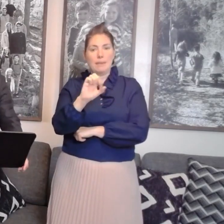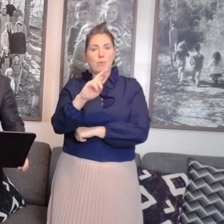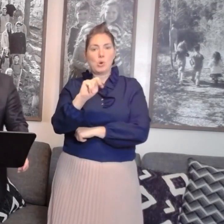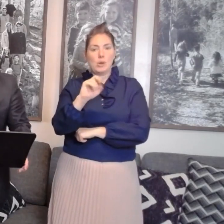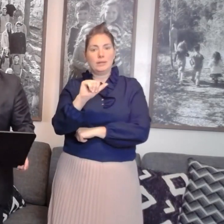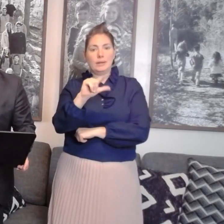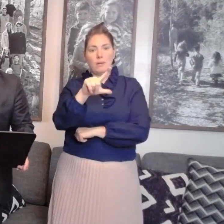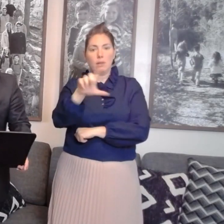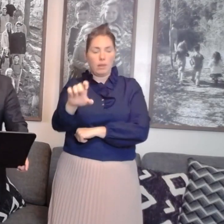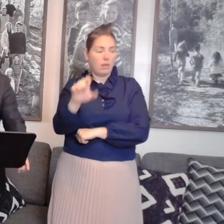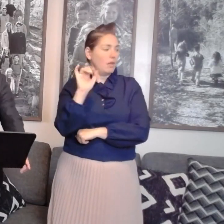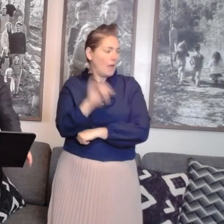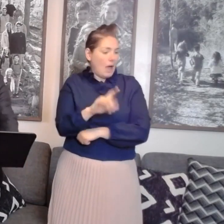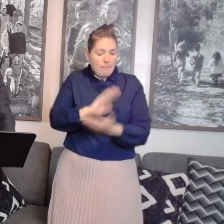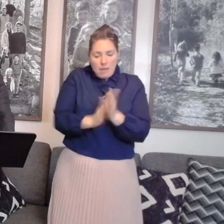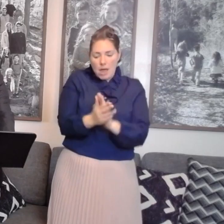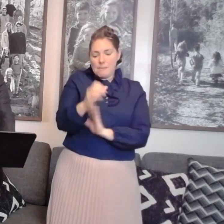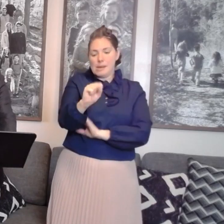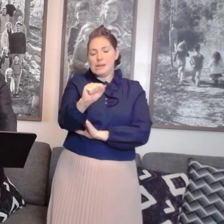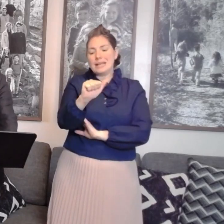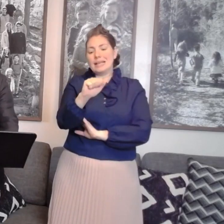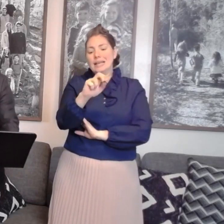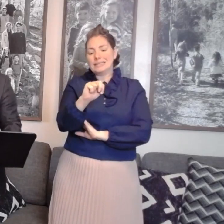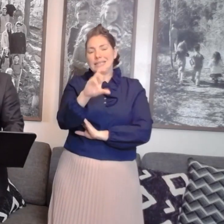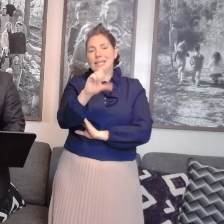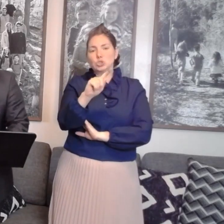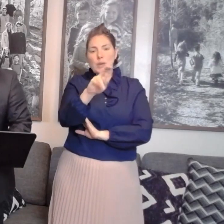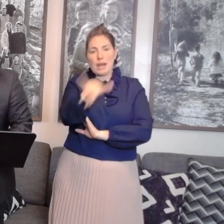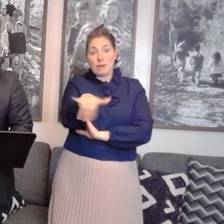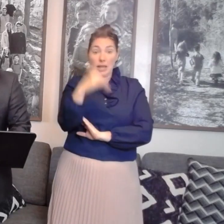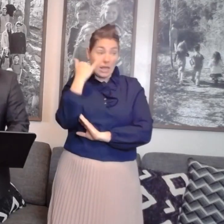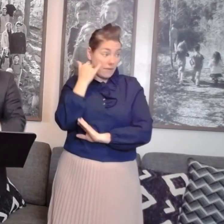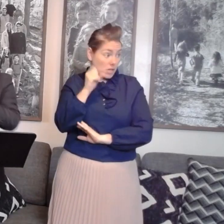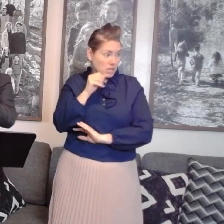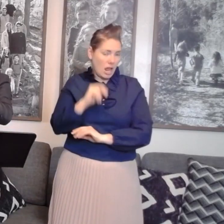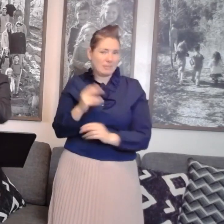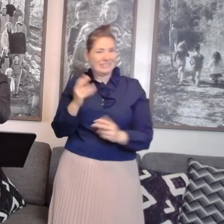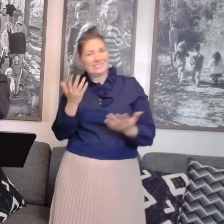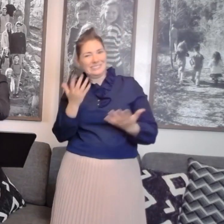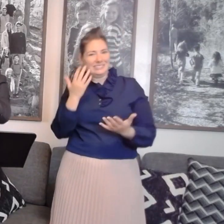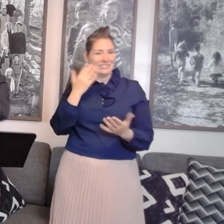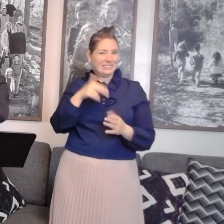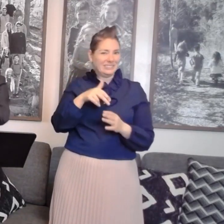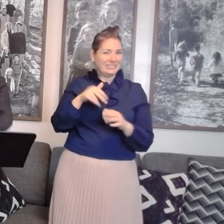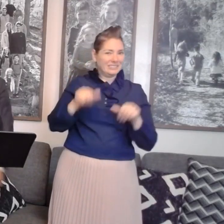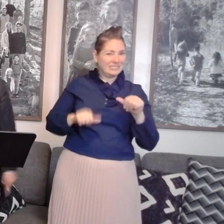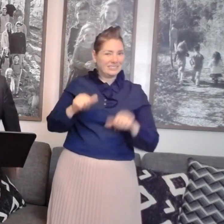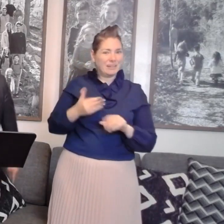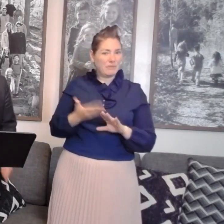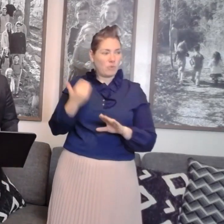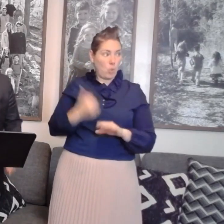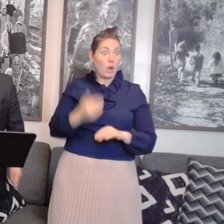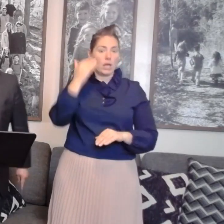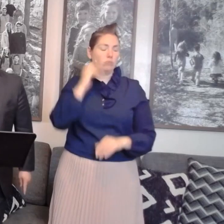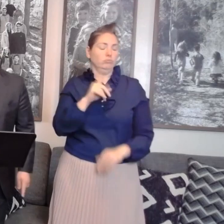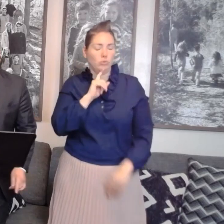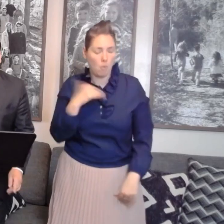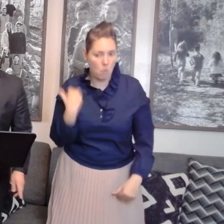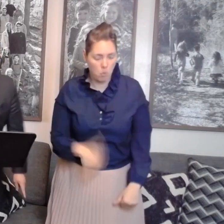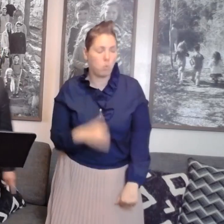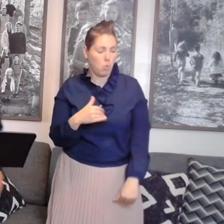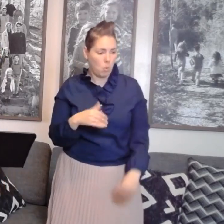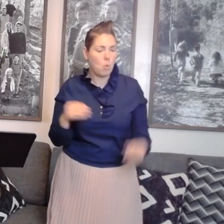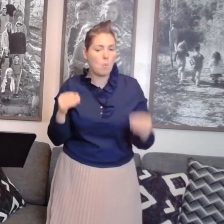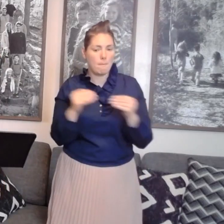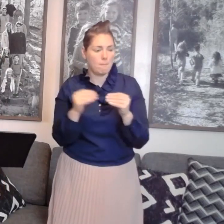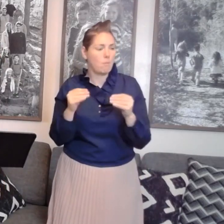his sanctuary. If Solomon didn't know before, he knew right then and there that there was more